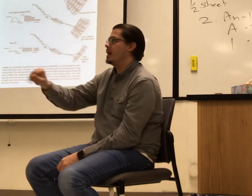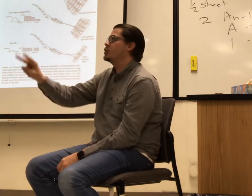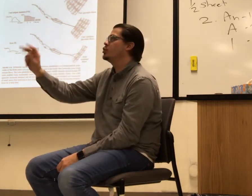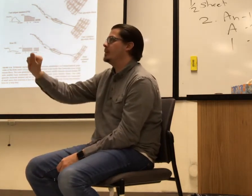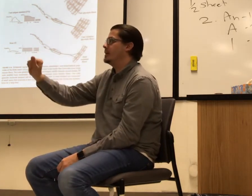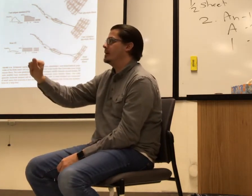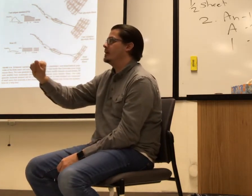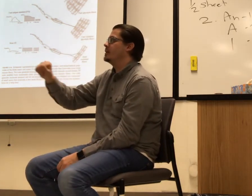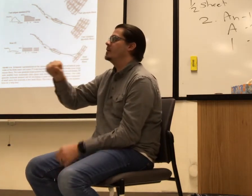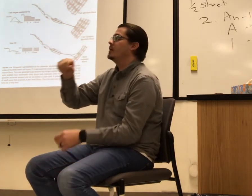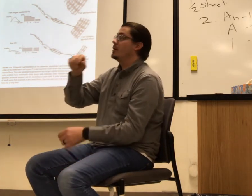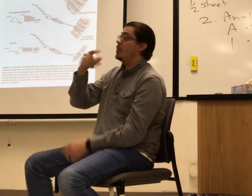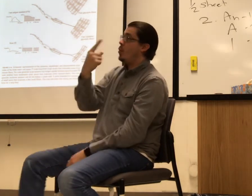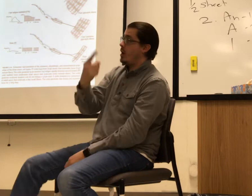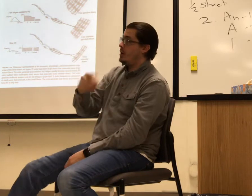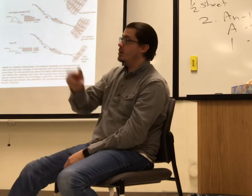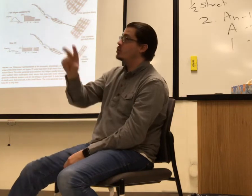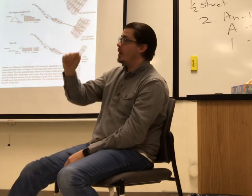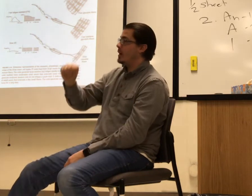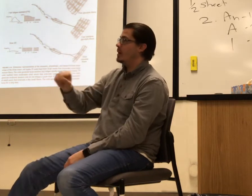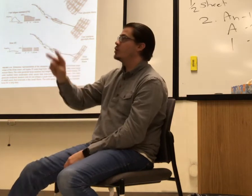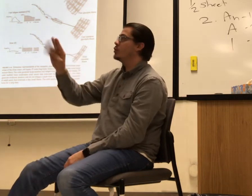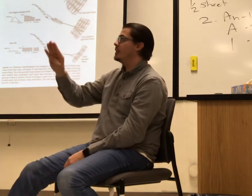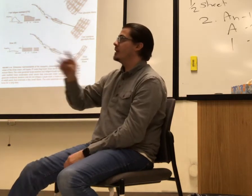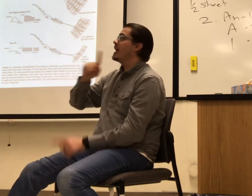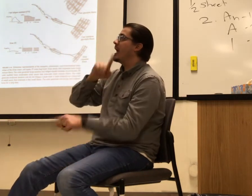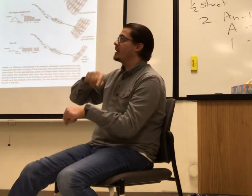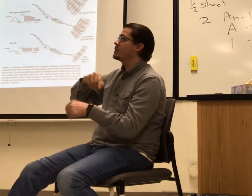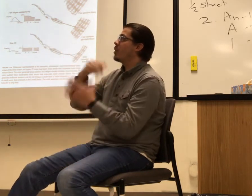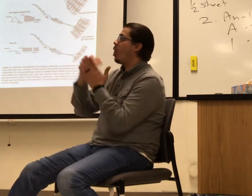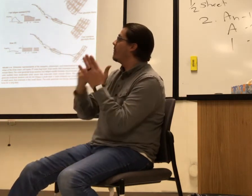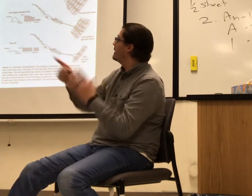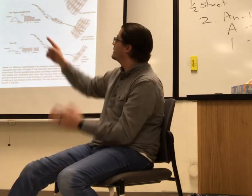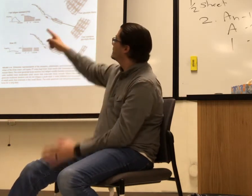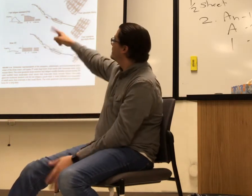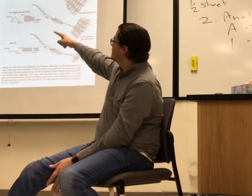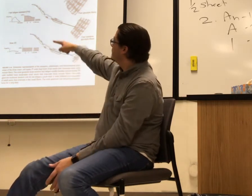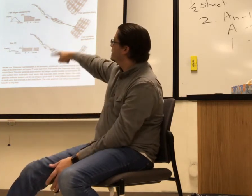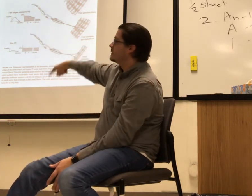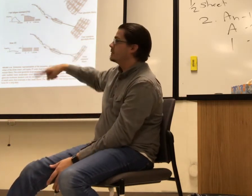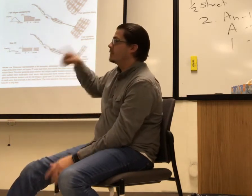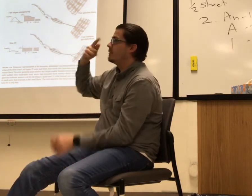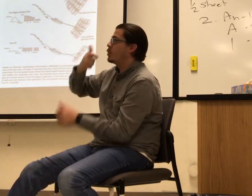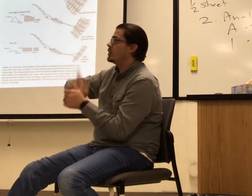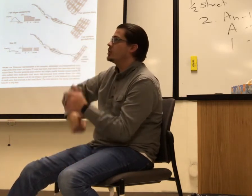just table this out.